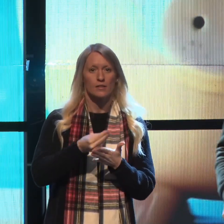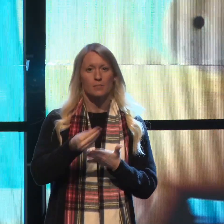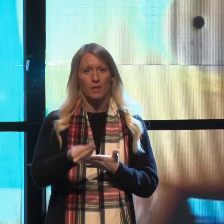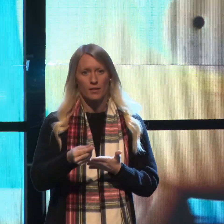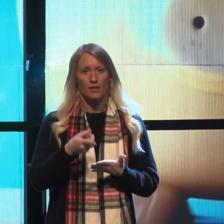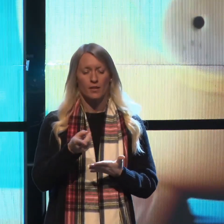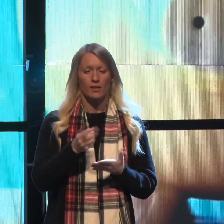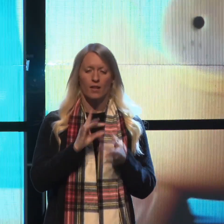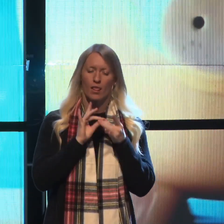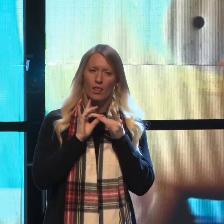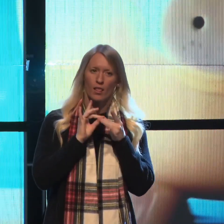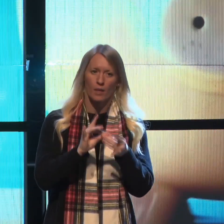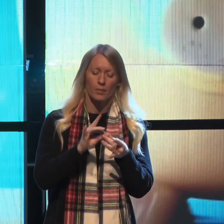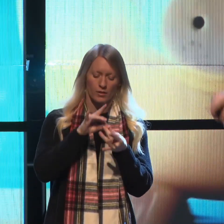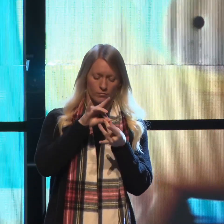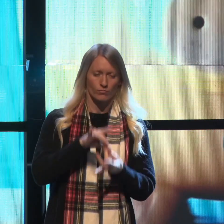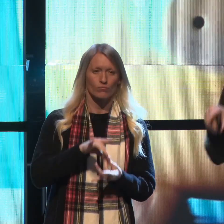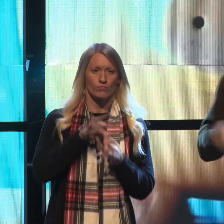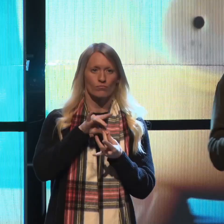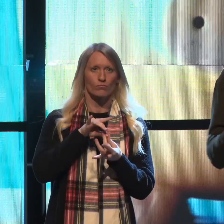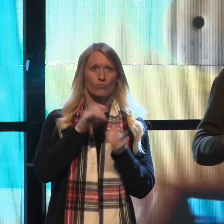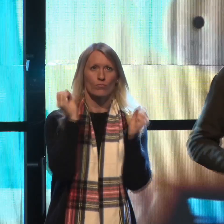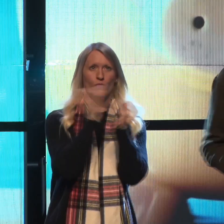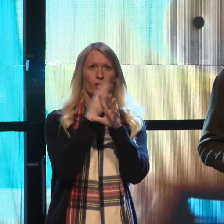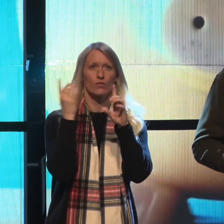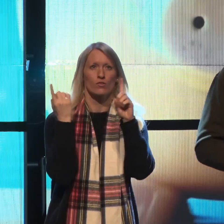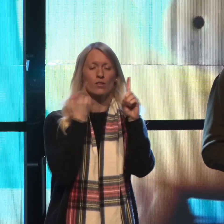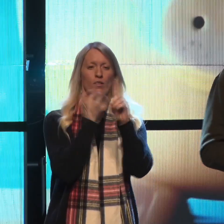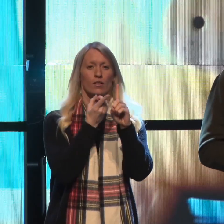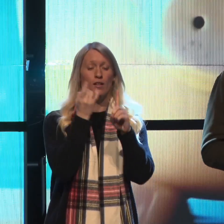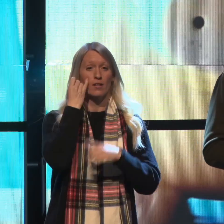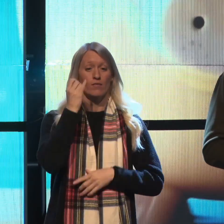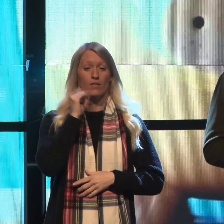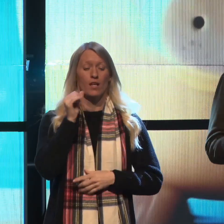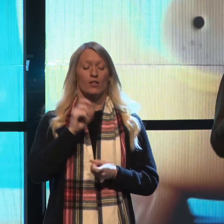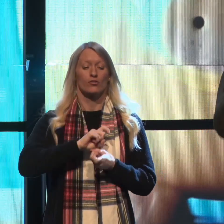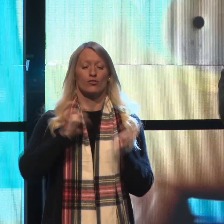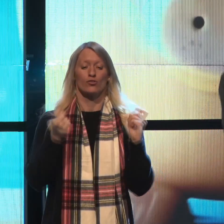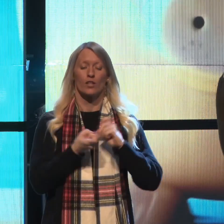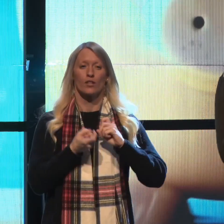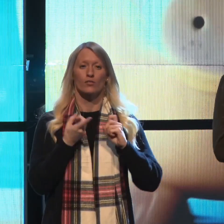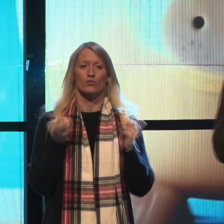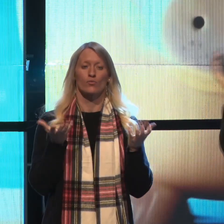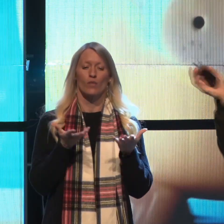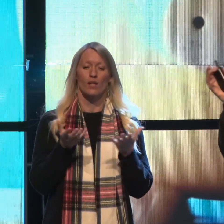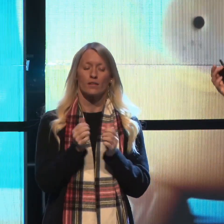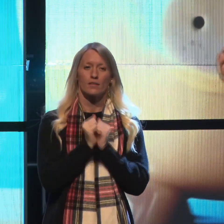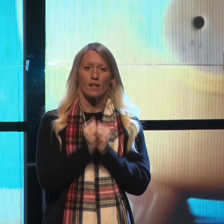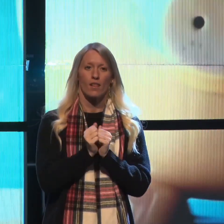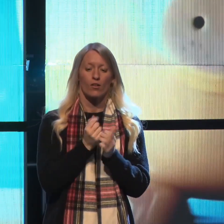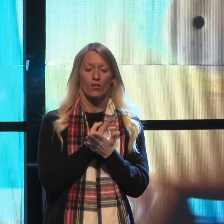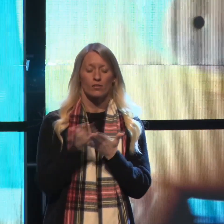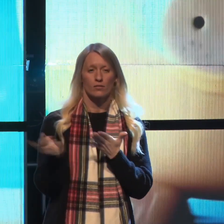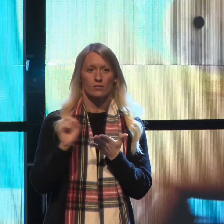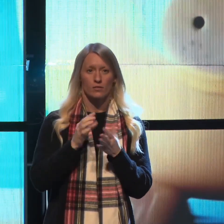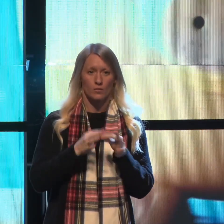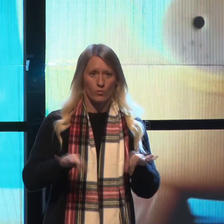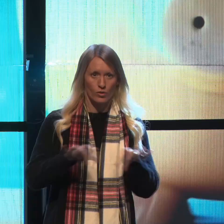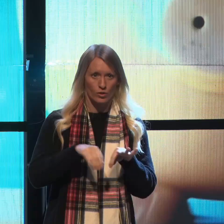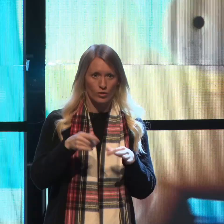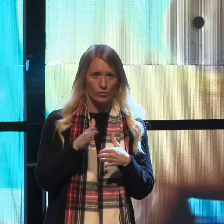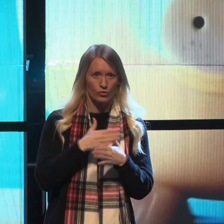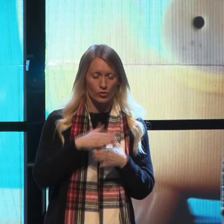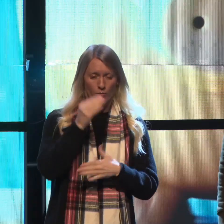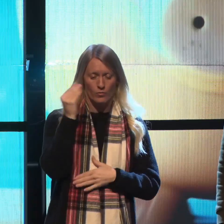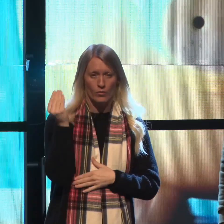our vision? And if not, what adjustments should we make together? And then last week, we spent a whole time talking about the importance of share your financial